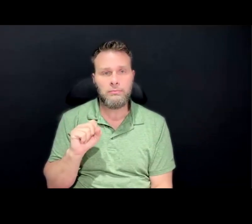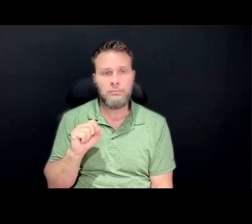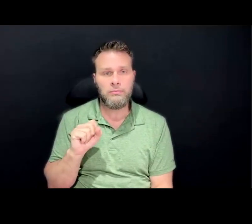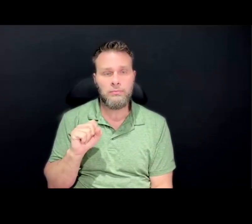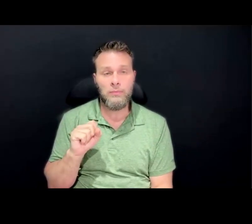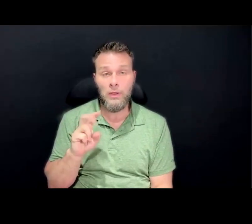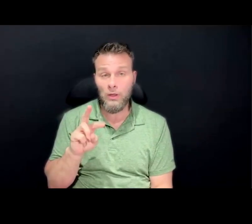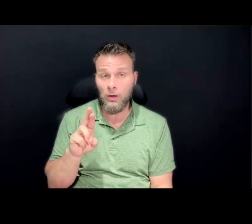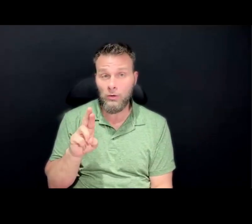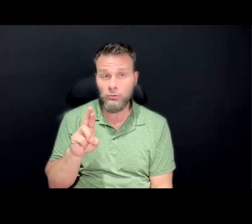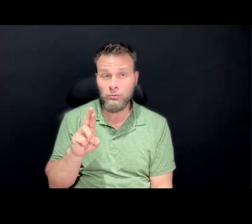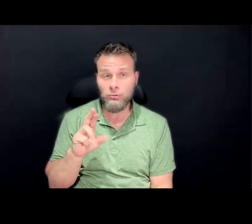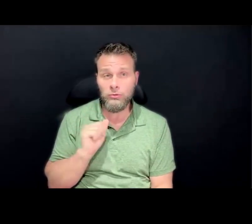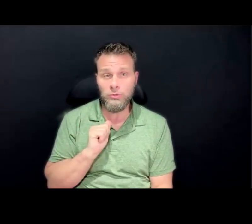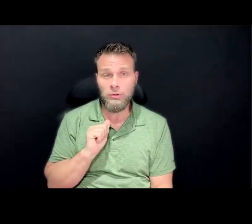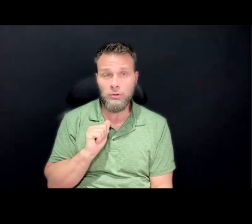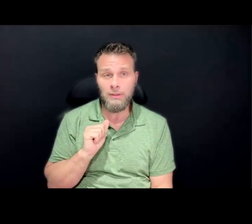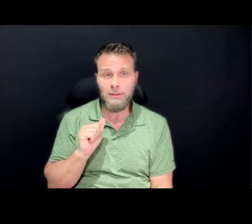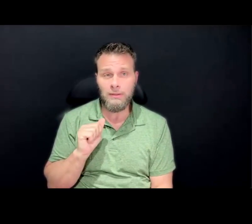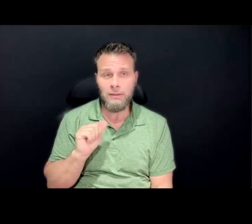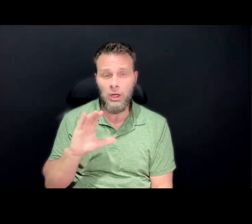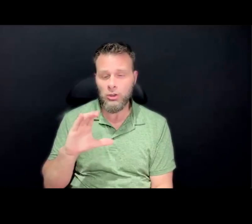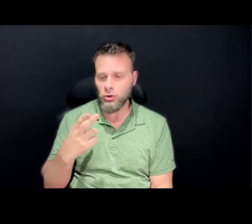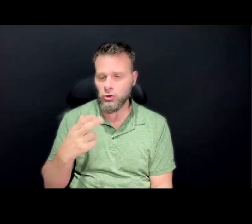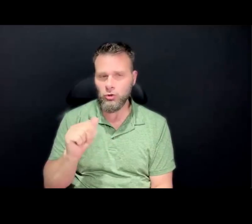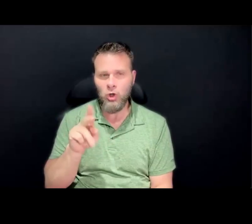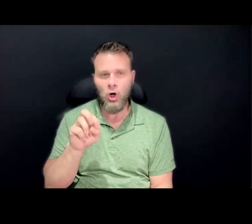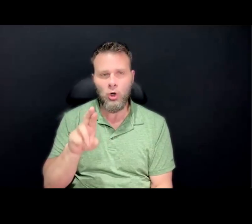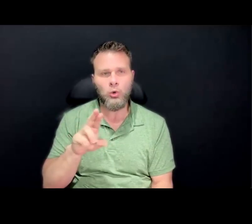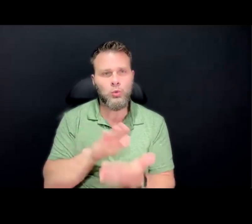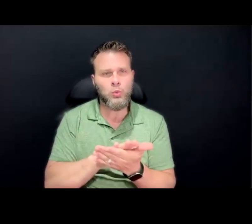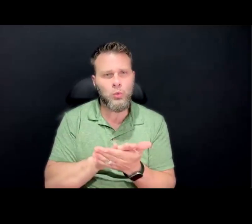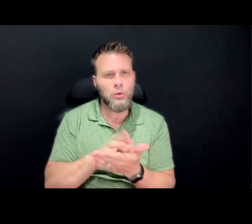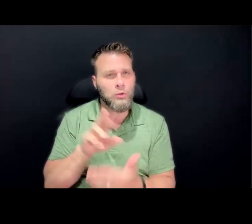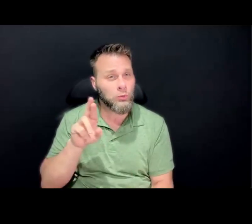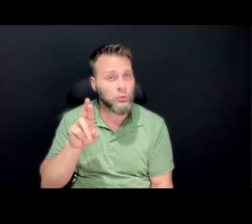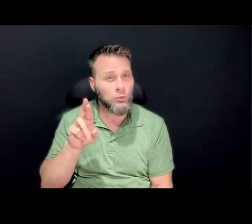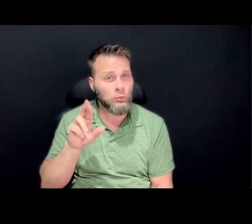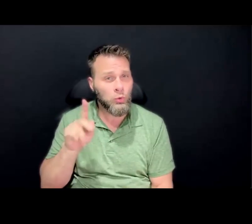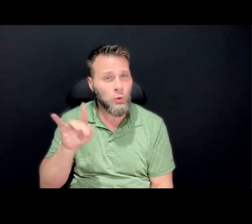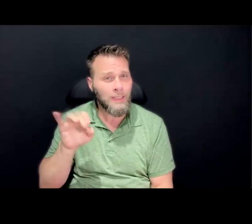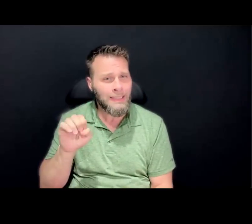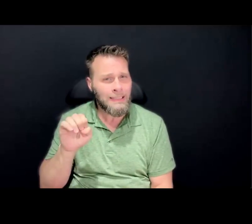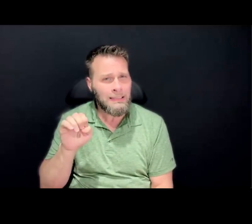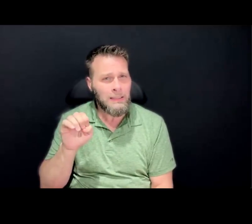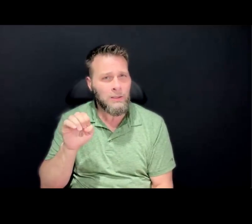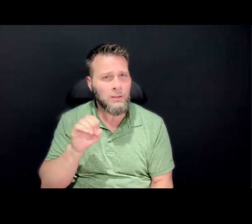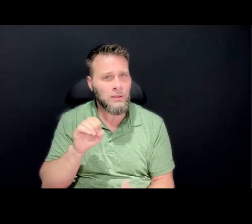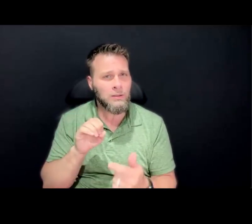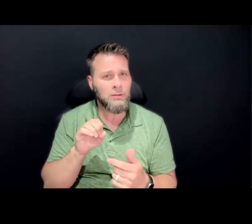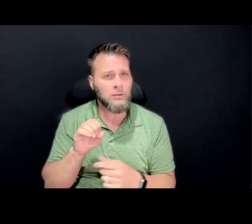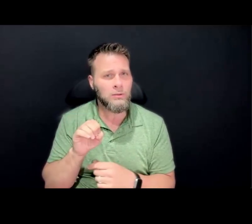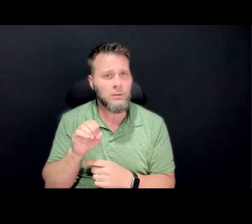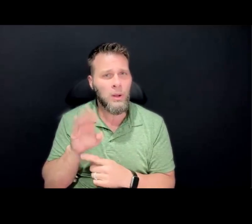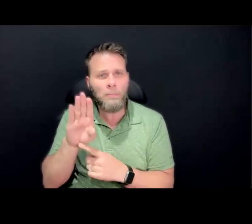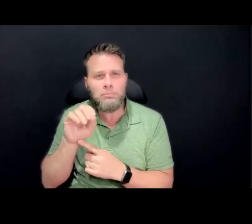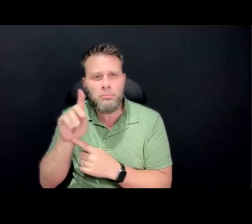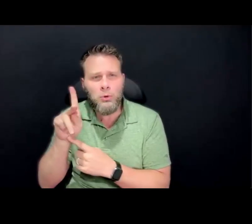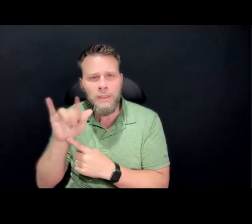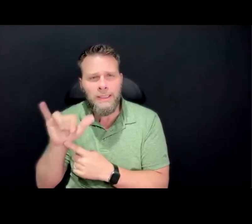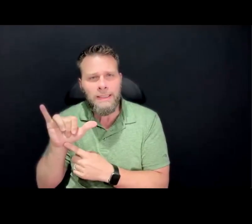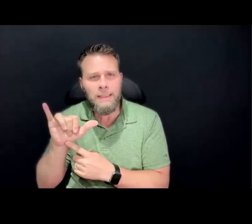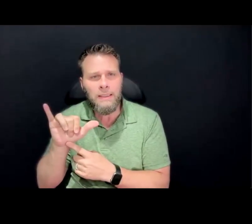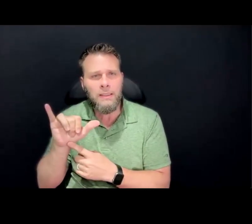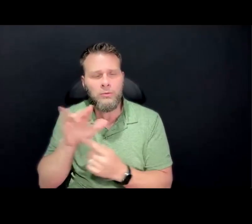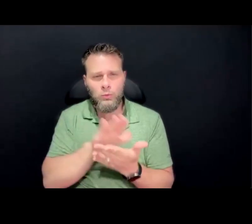Brookie School. I think that's a charter school. They said they get all the BPS. Like they're included. I think they're